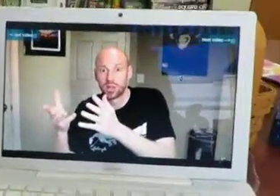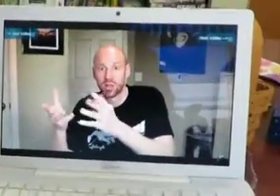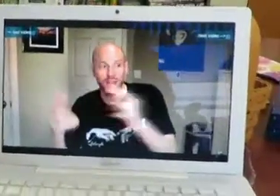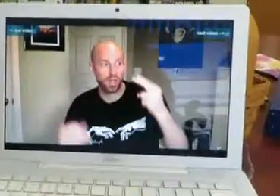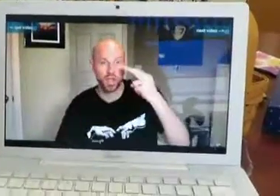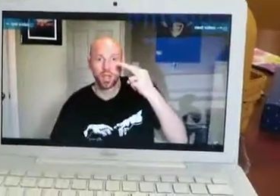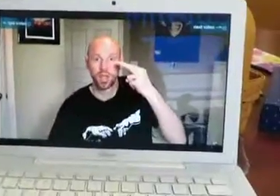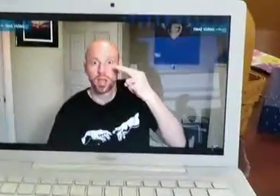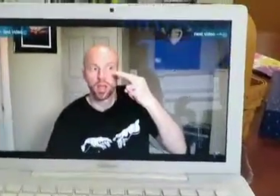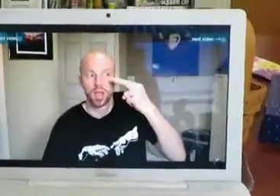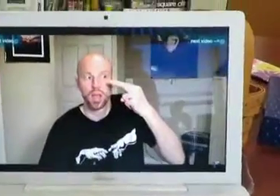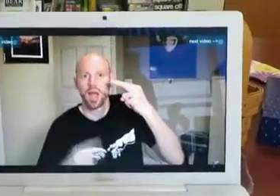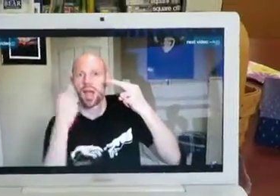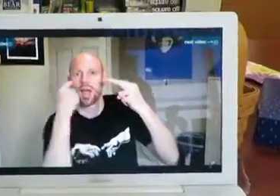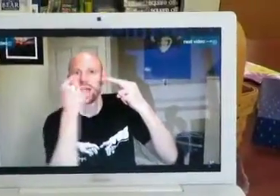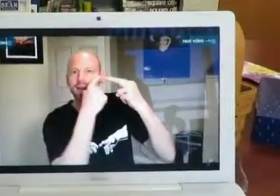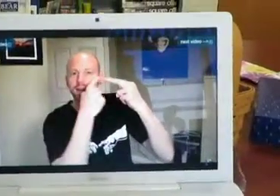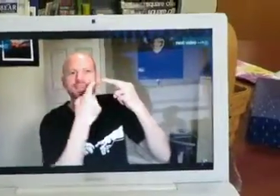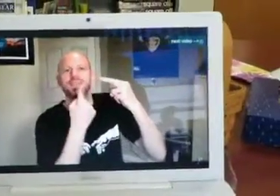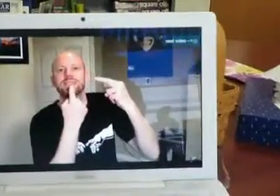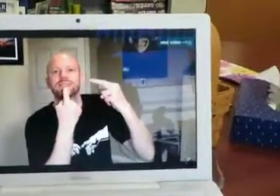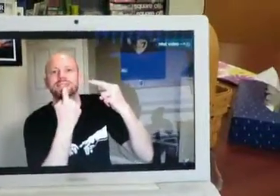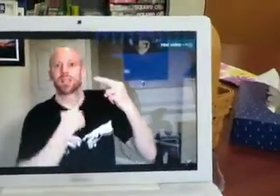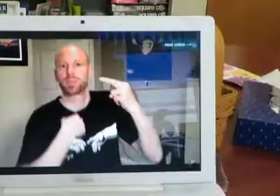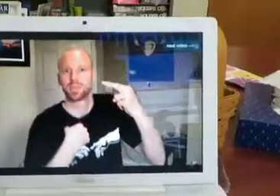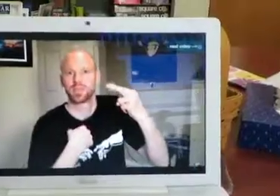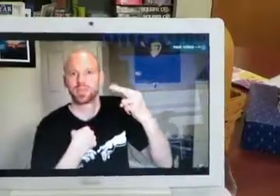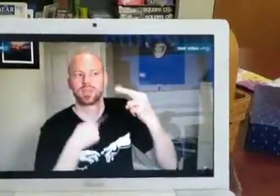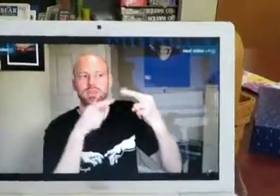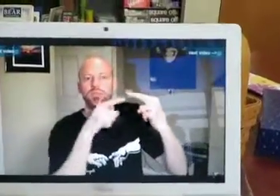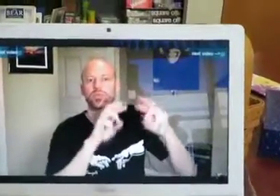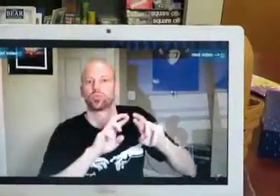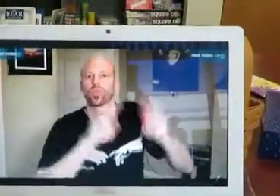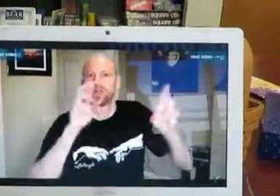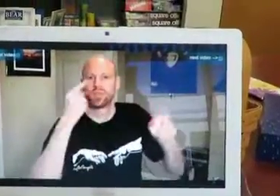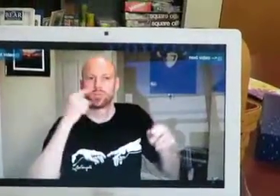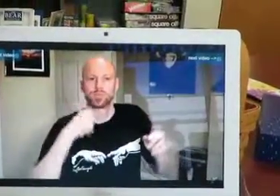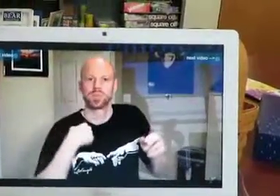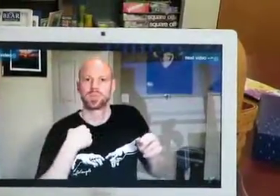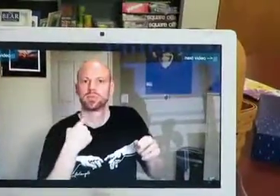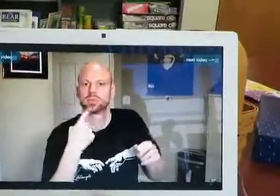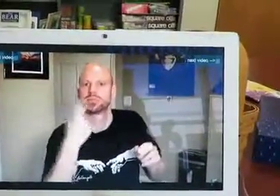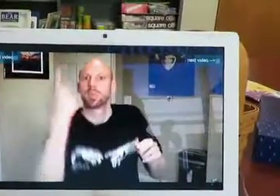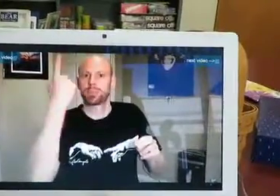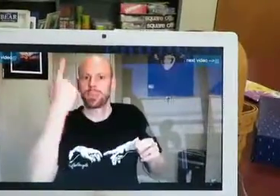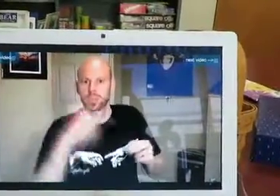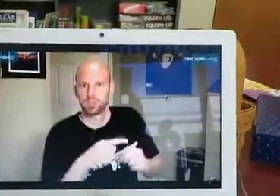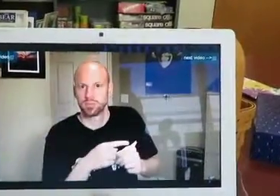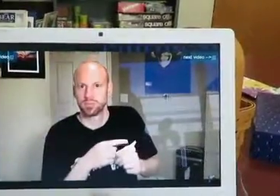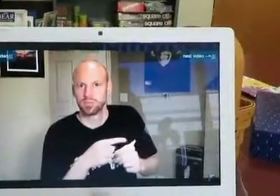And they're not leaving anything out. They're actively involved with their eye gaze as with the story that's being shared.